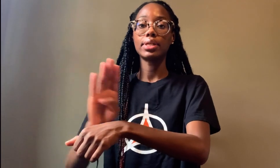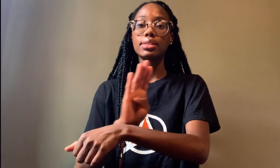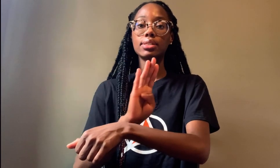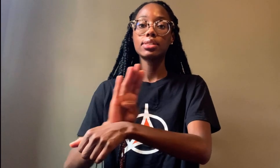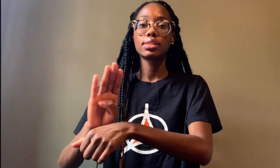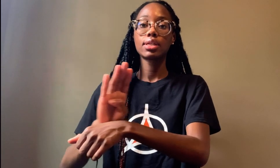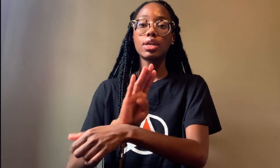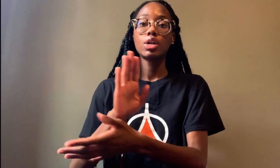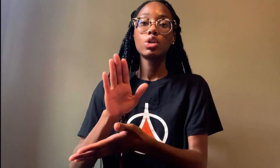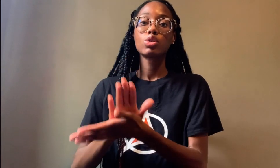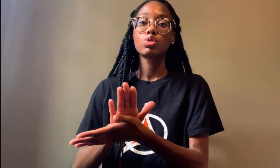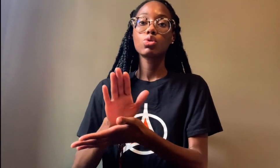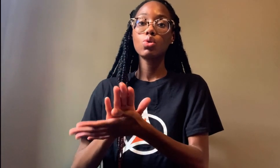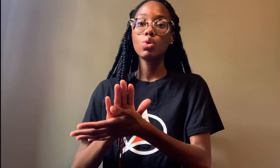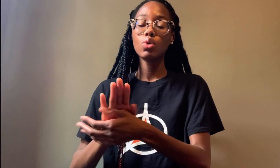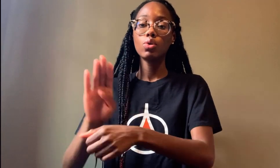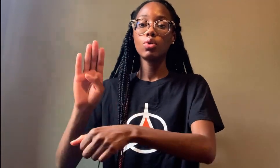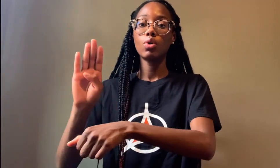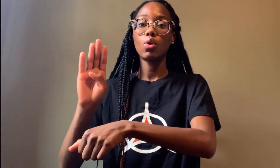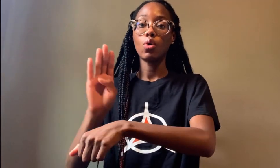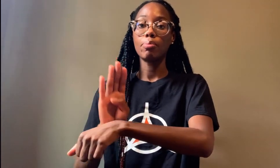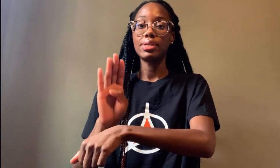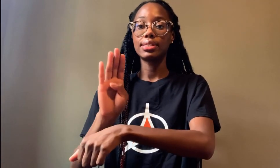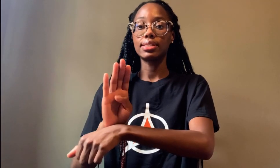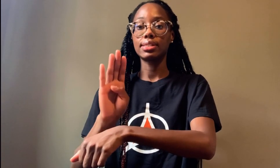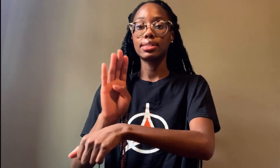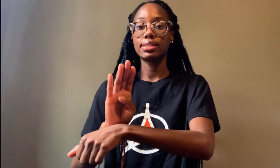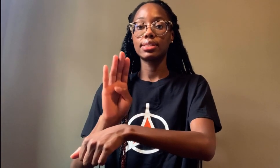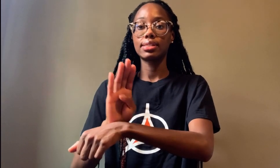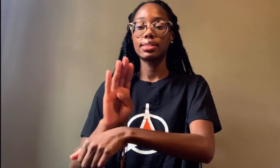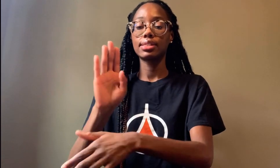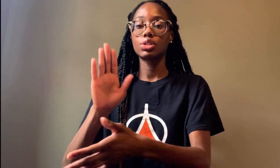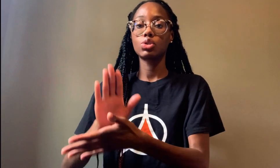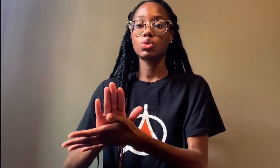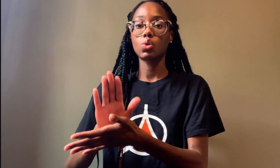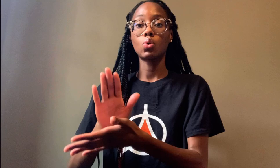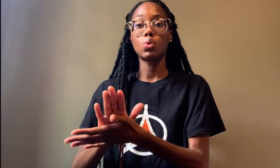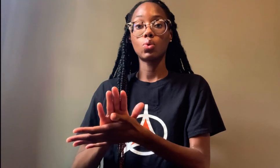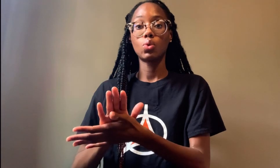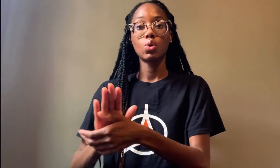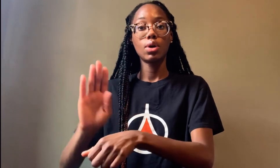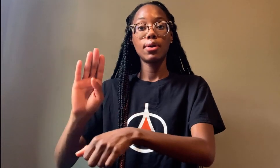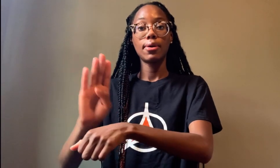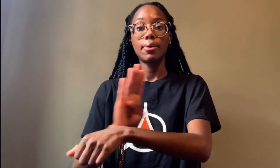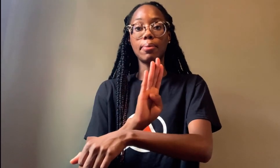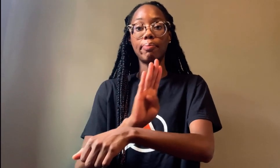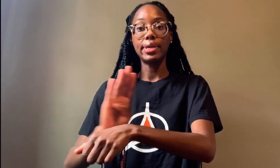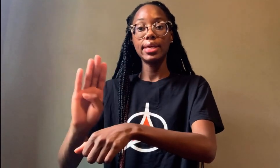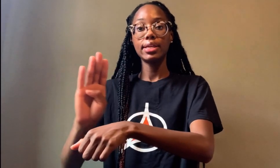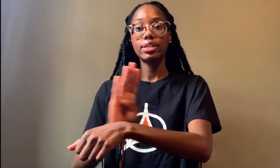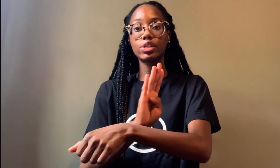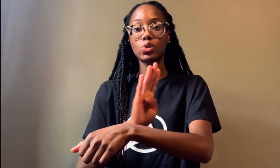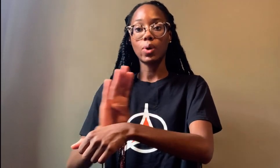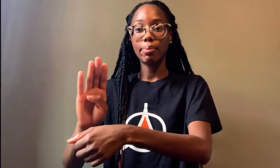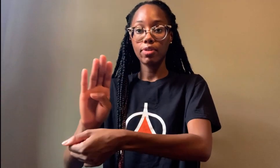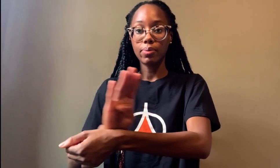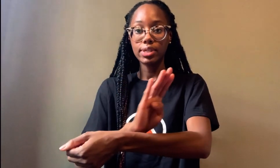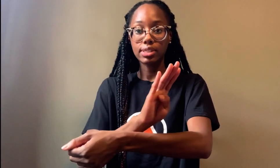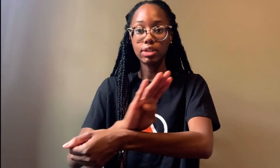business, school, or business, school. B, swipe of the wrist,